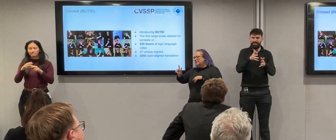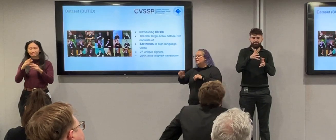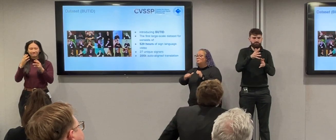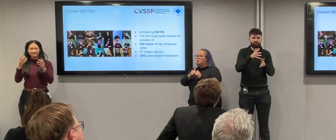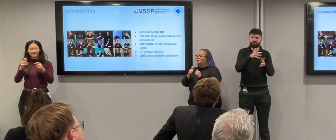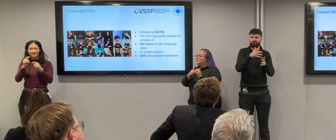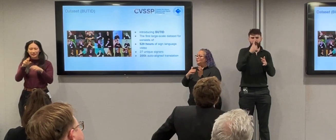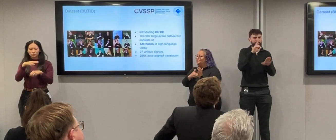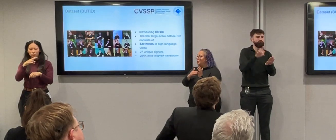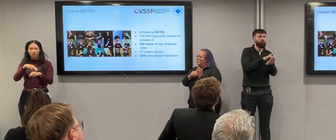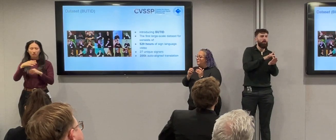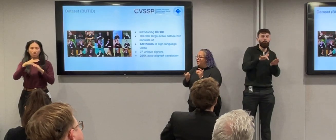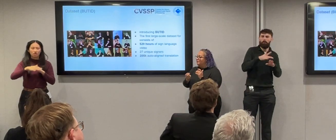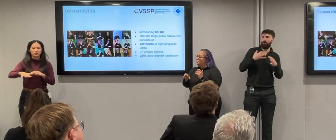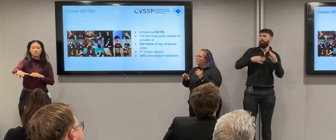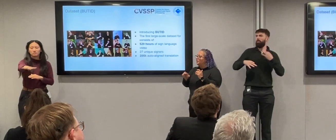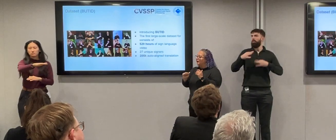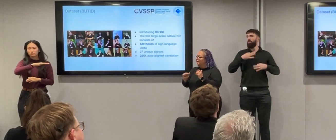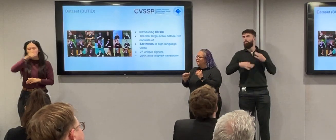operas, but also including